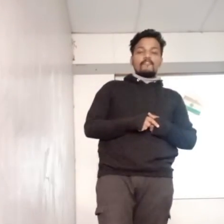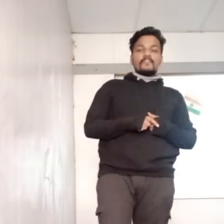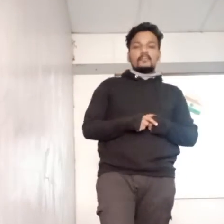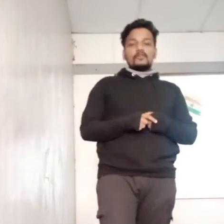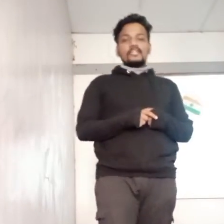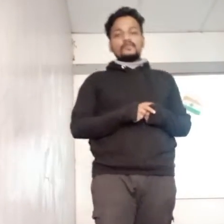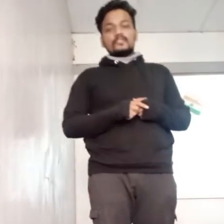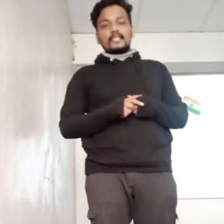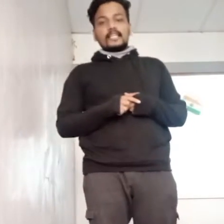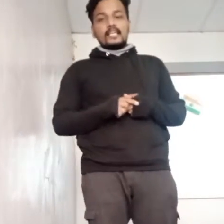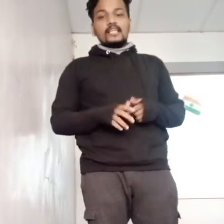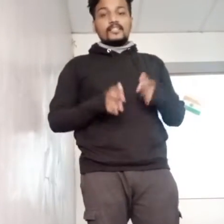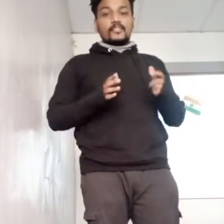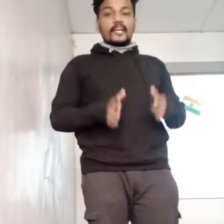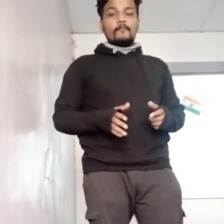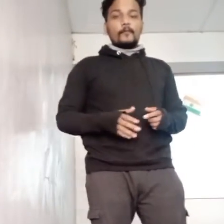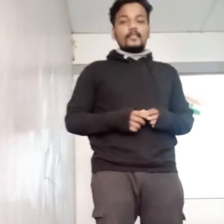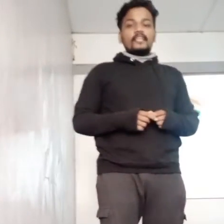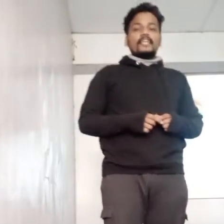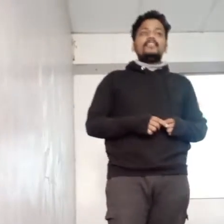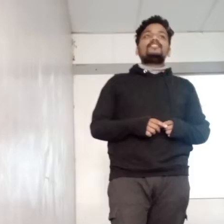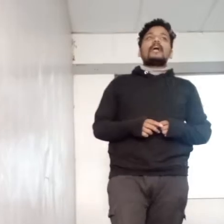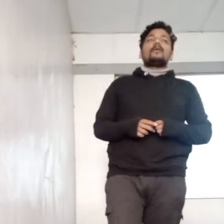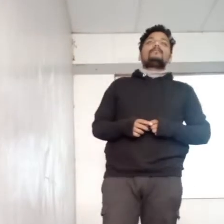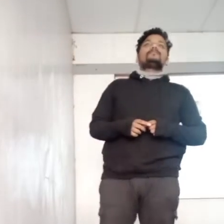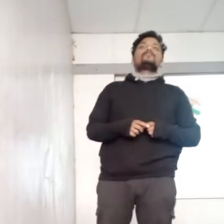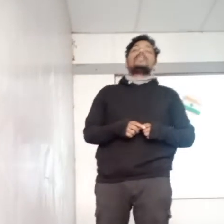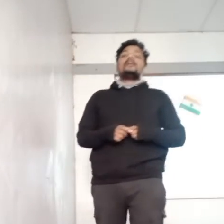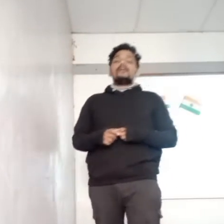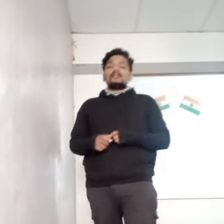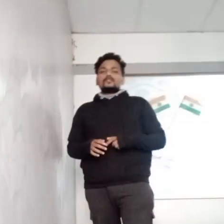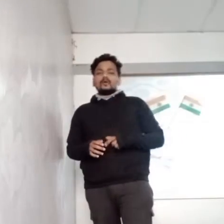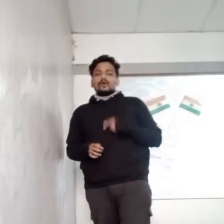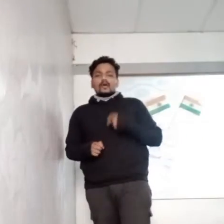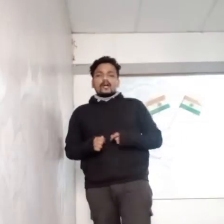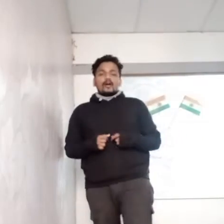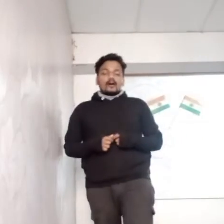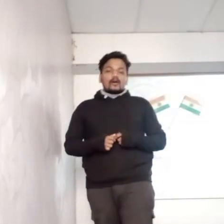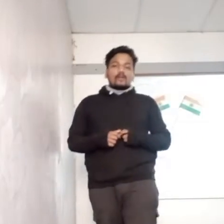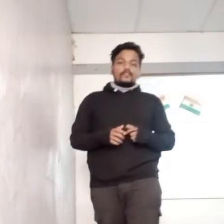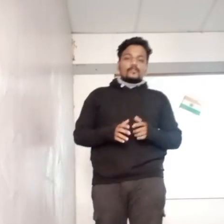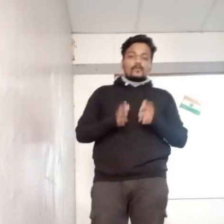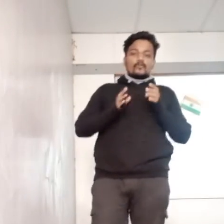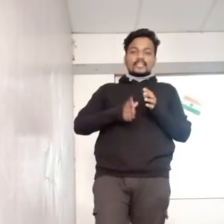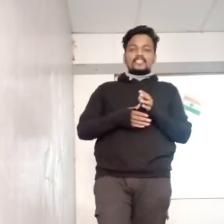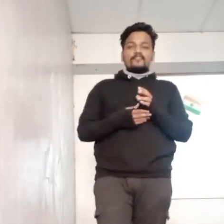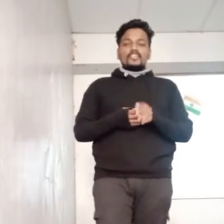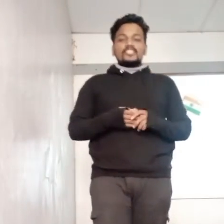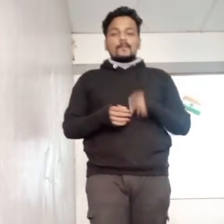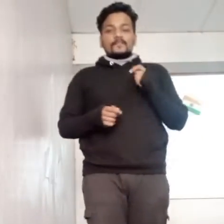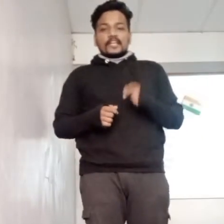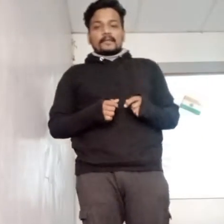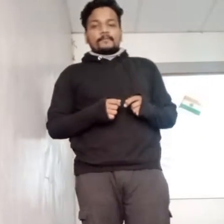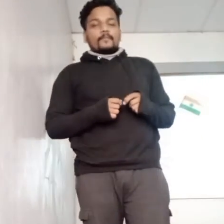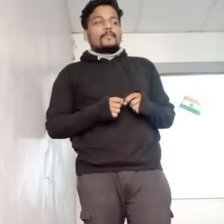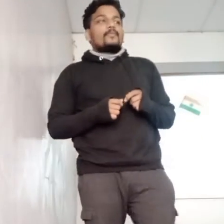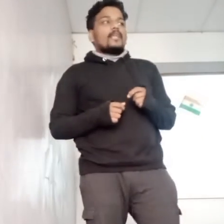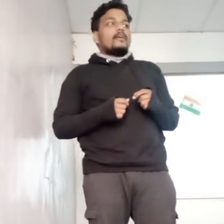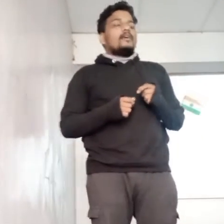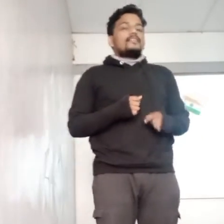we are going to see thread pool in Java. So all we know what is the function of thread.